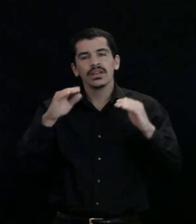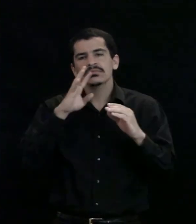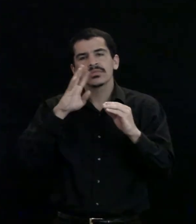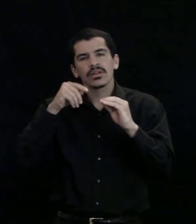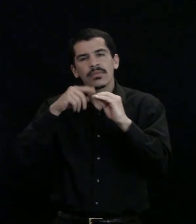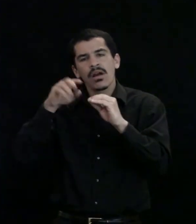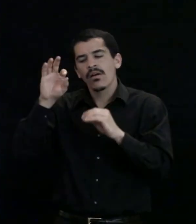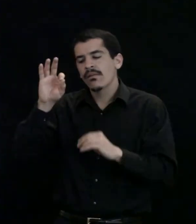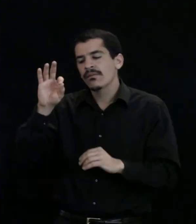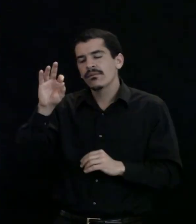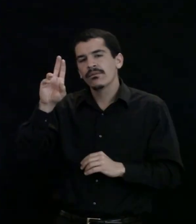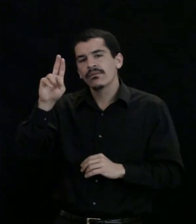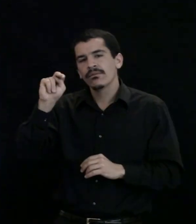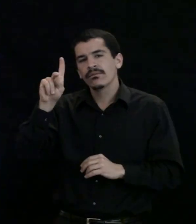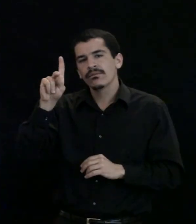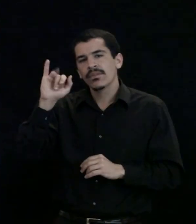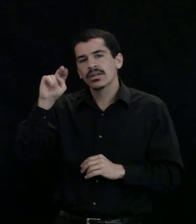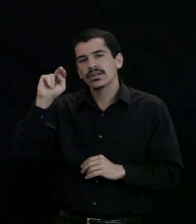For construction,